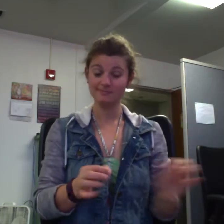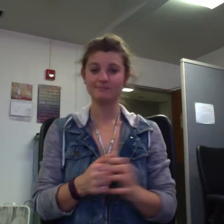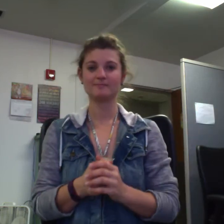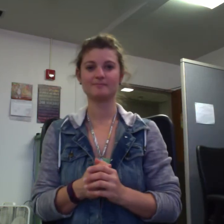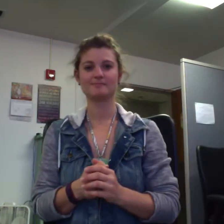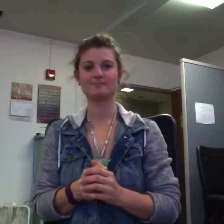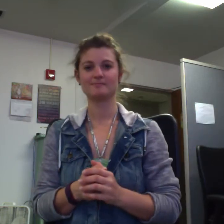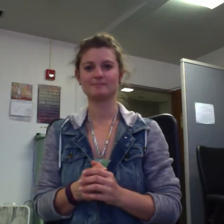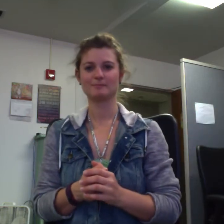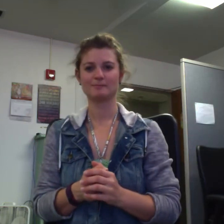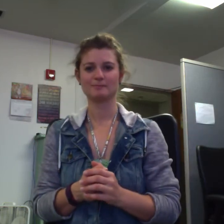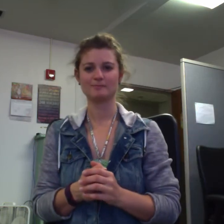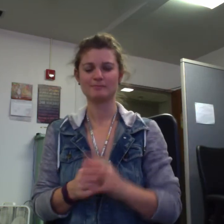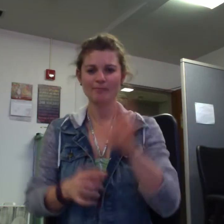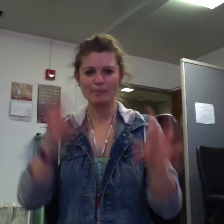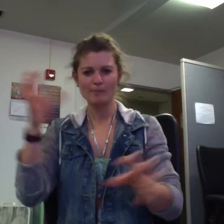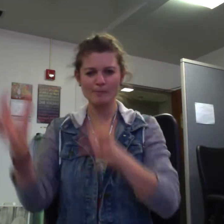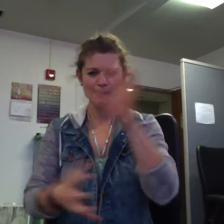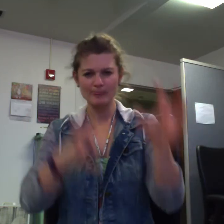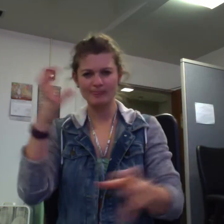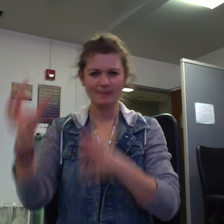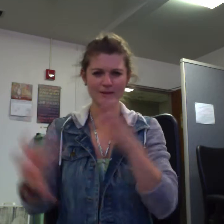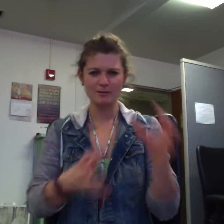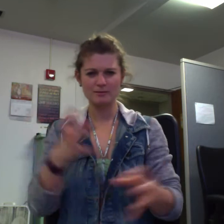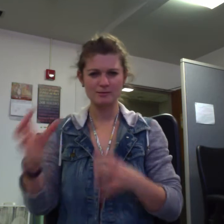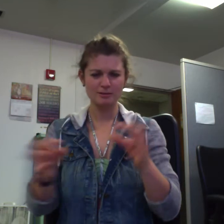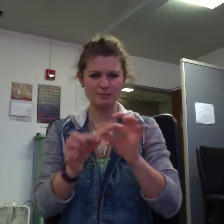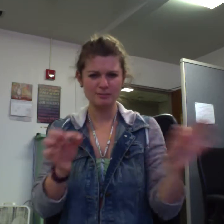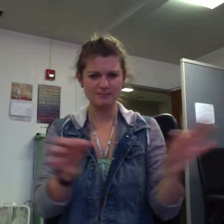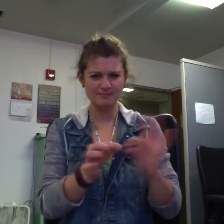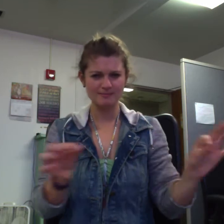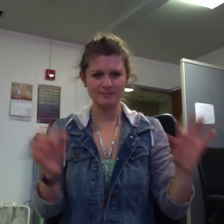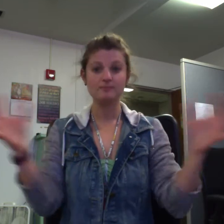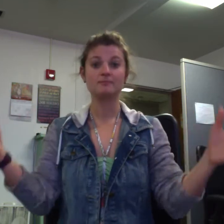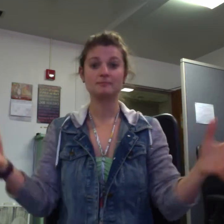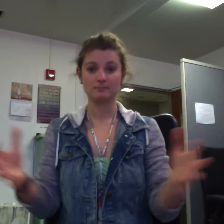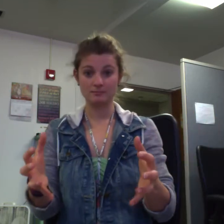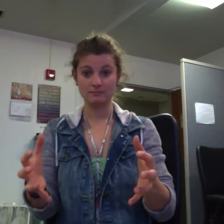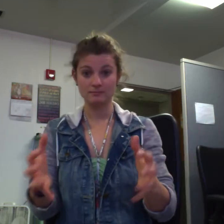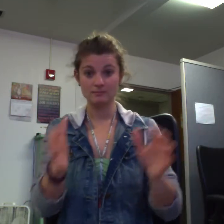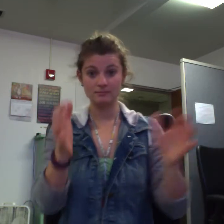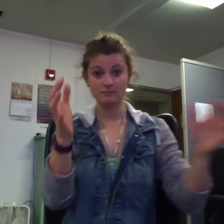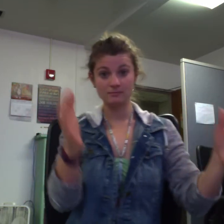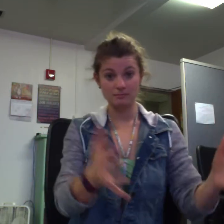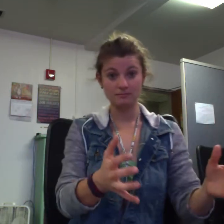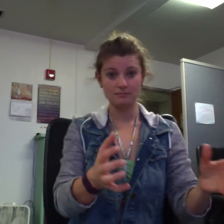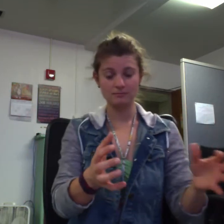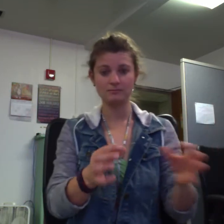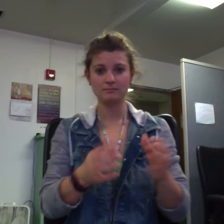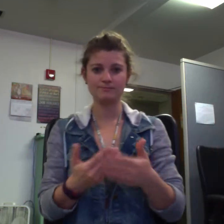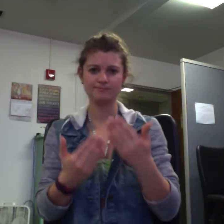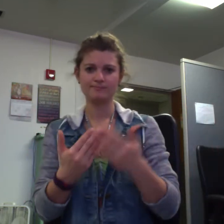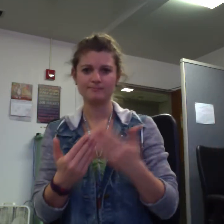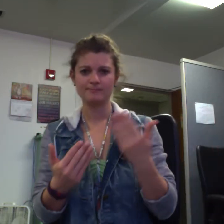you how to unscramble and combine sentence parts so that when you get to this part of the unit, it will be much easier for you.